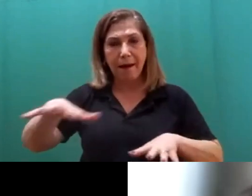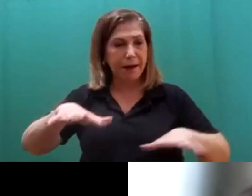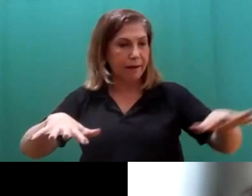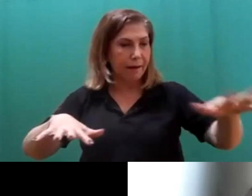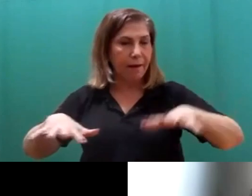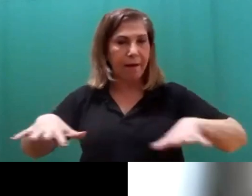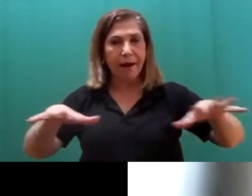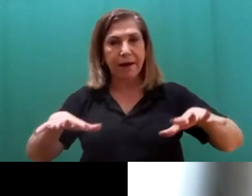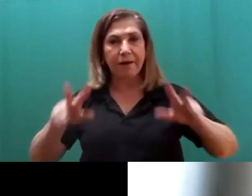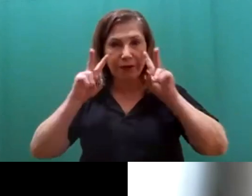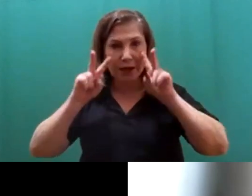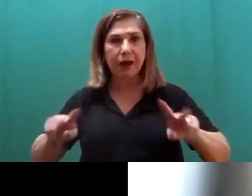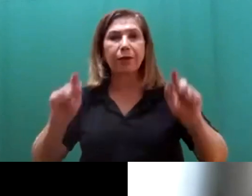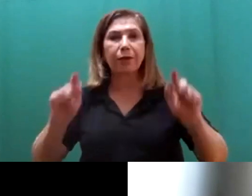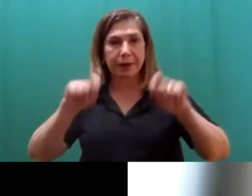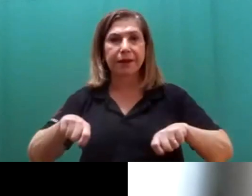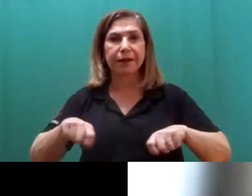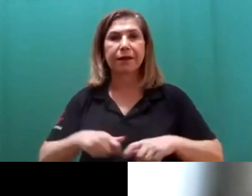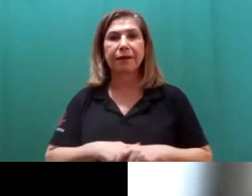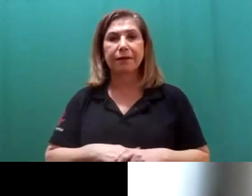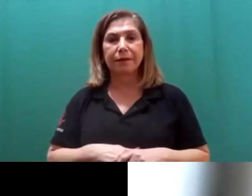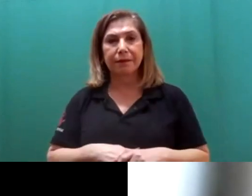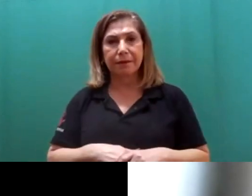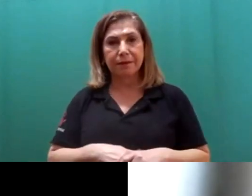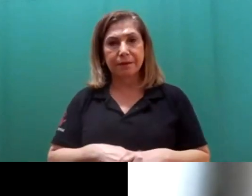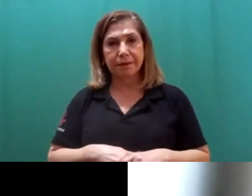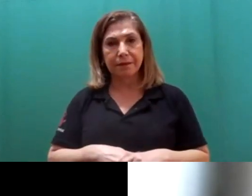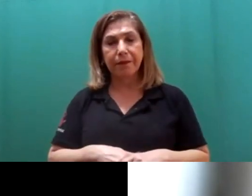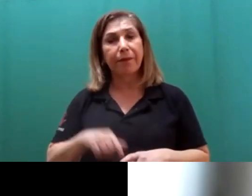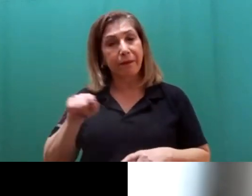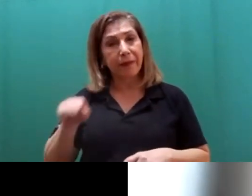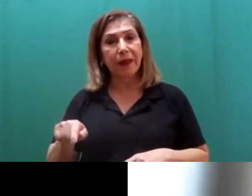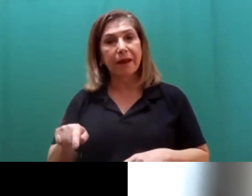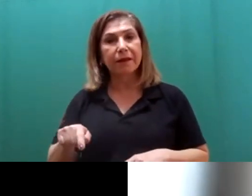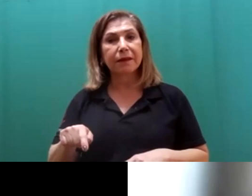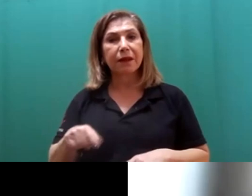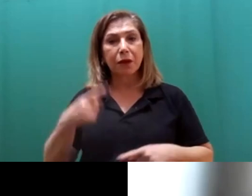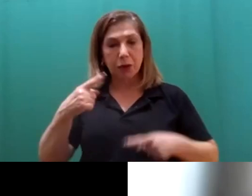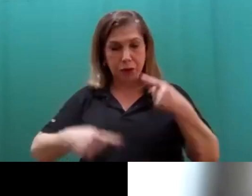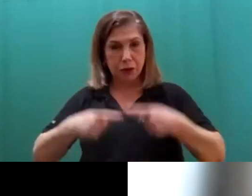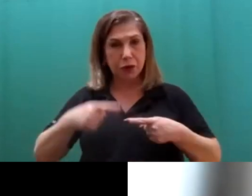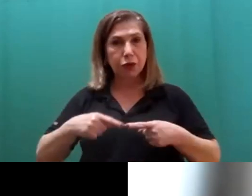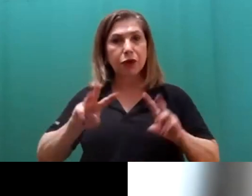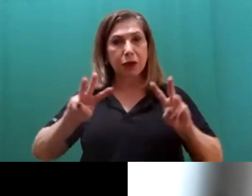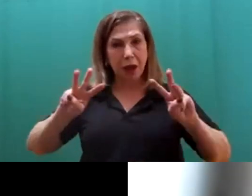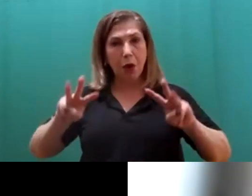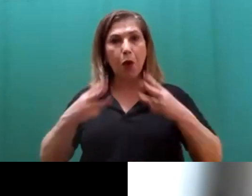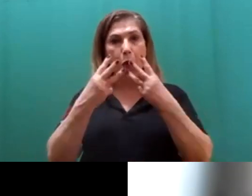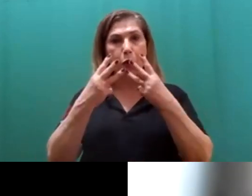is something that we discuss at the United Nations Food System Press Summit, this